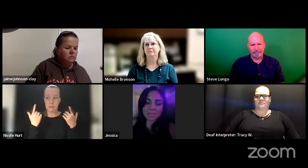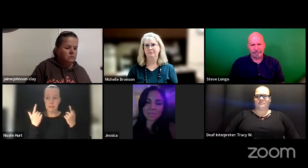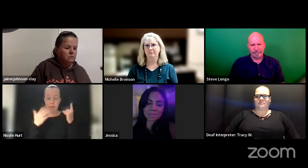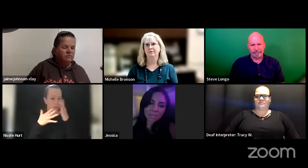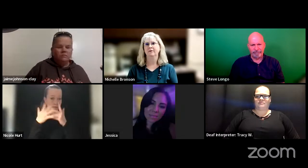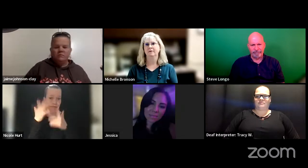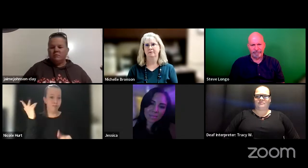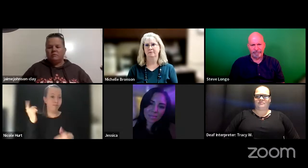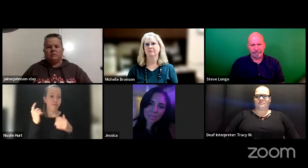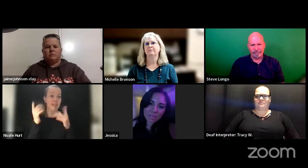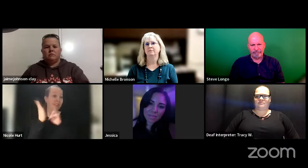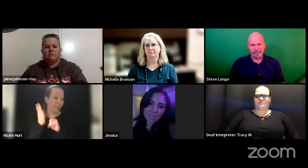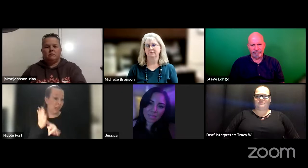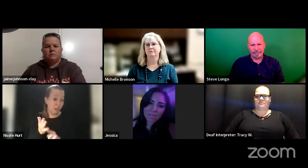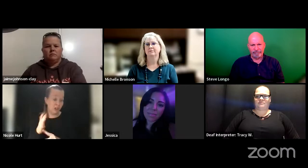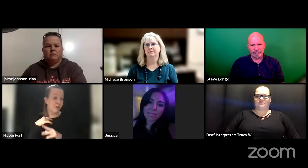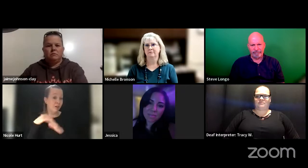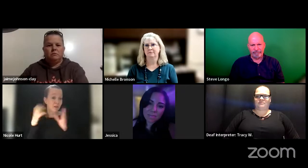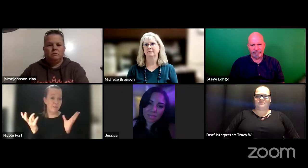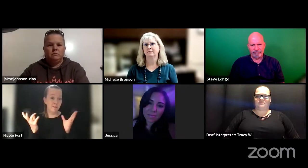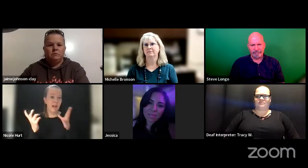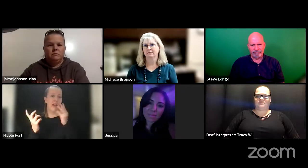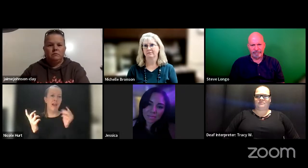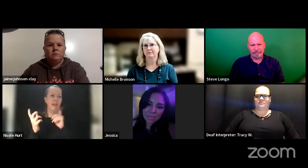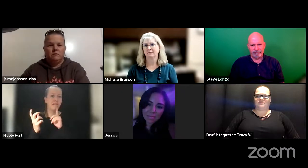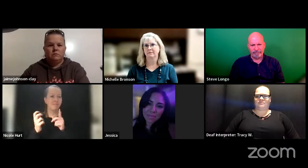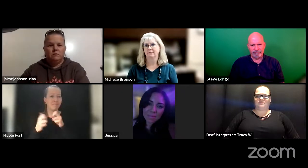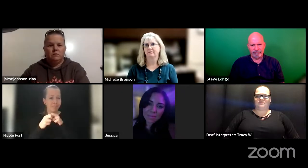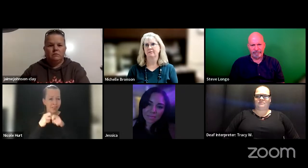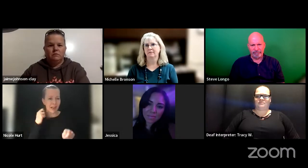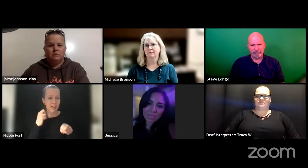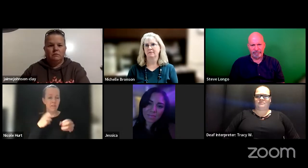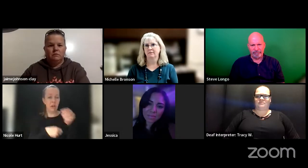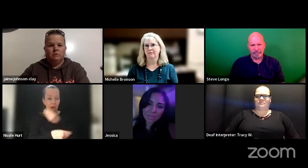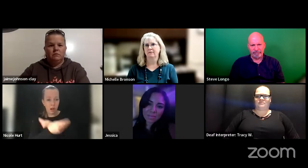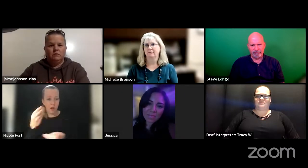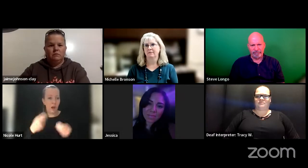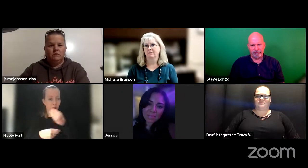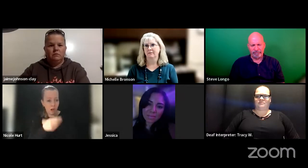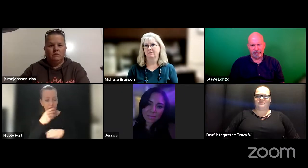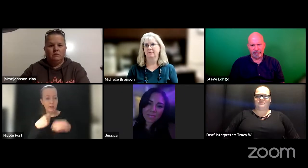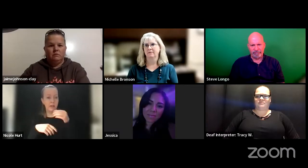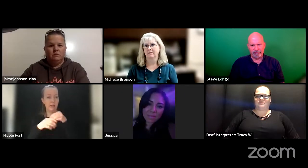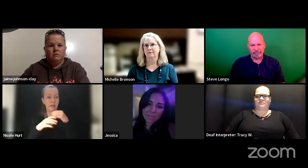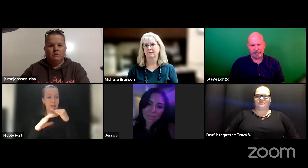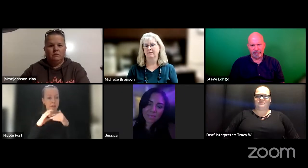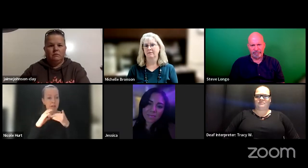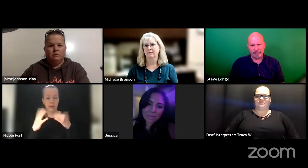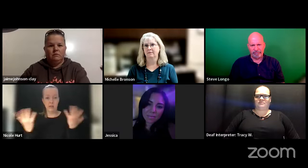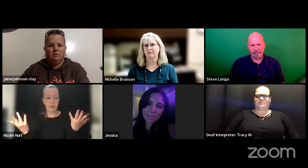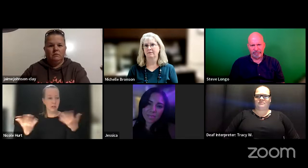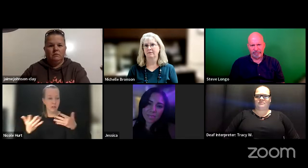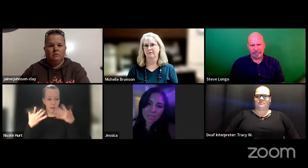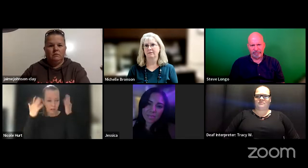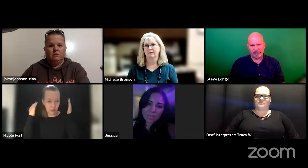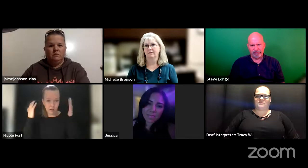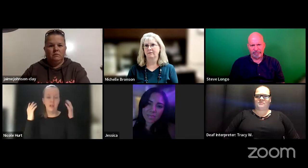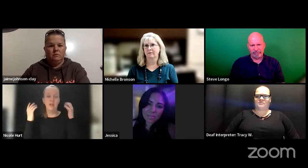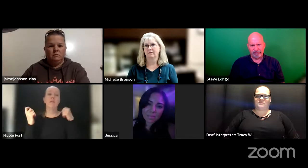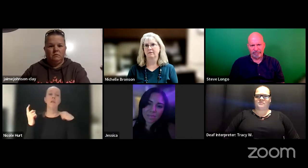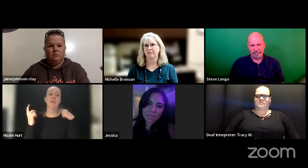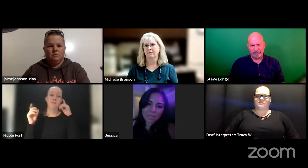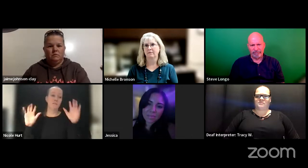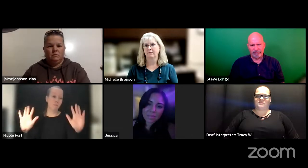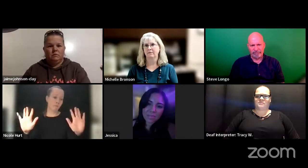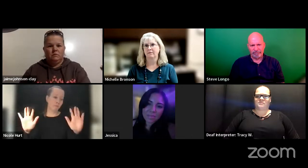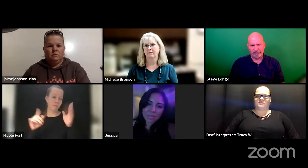information to be stored, the minutes, the meetings, the files, the signatures, and it is challenging